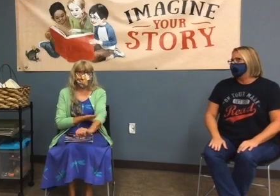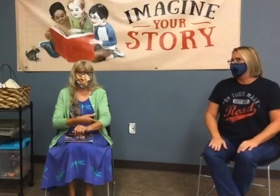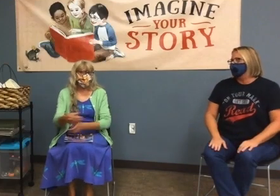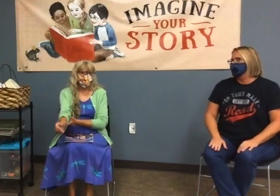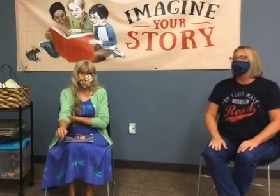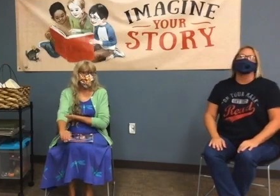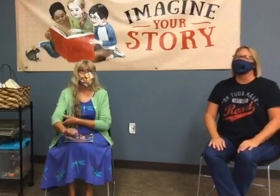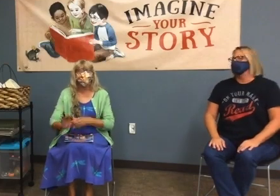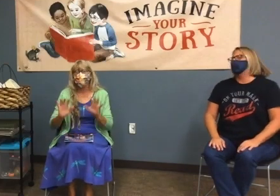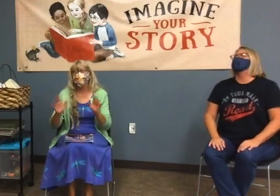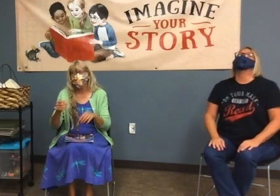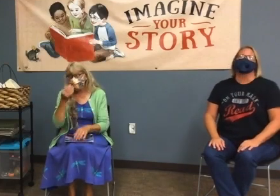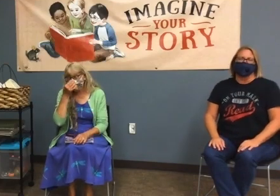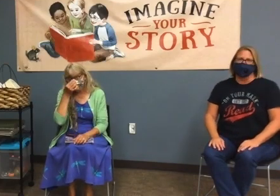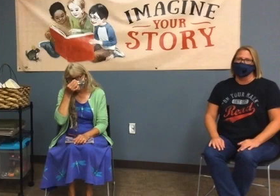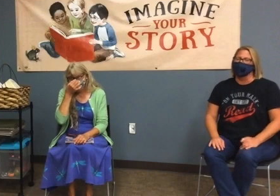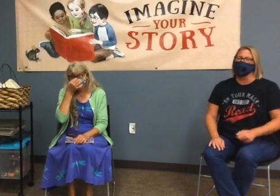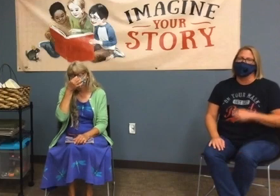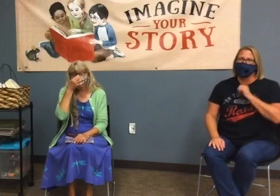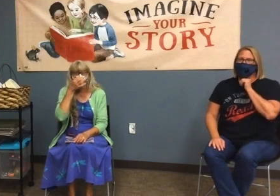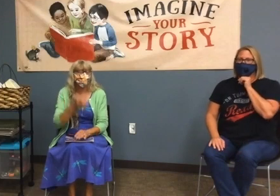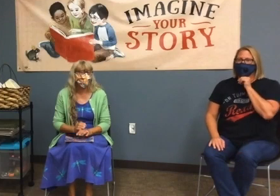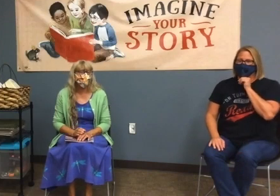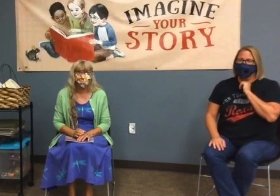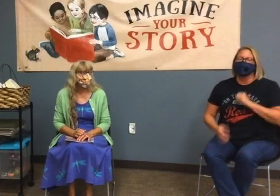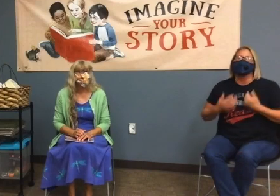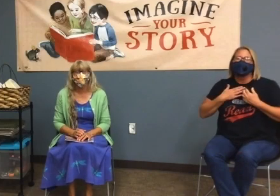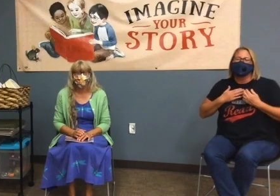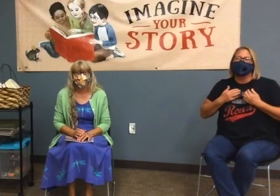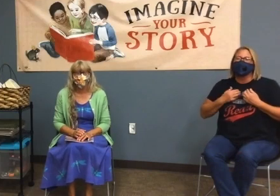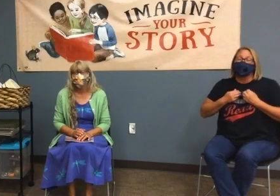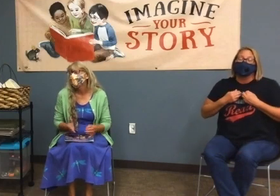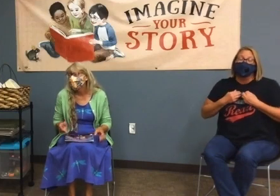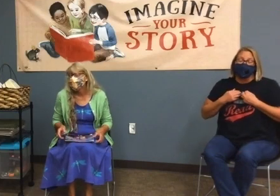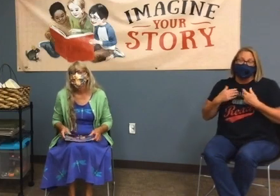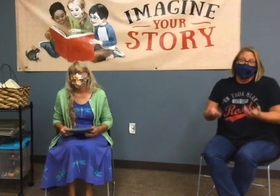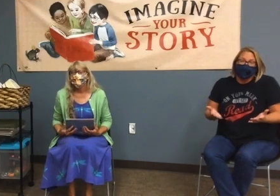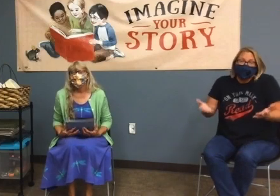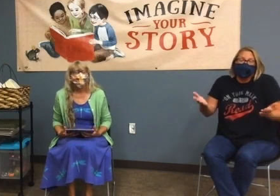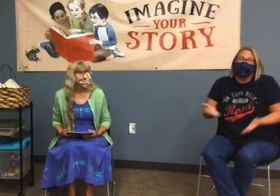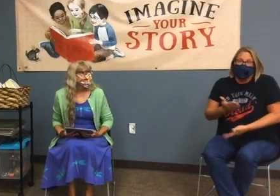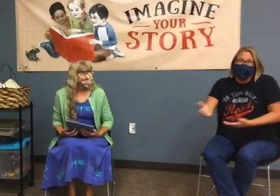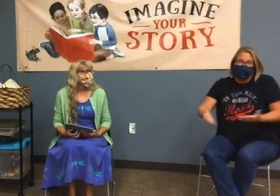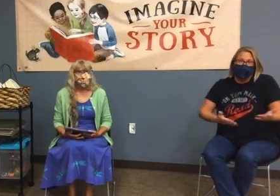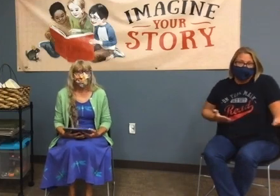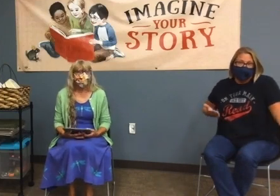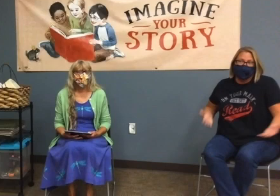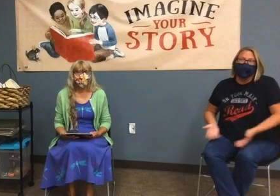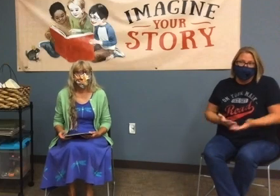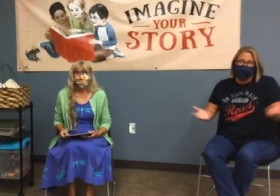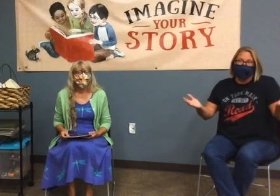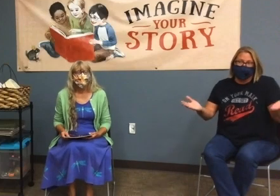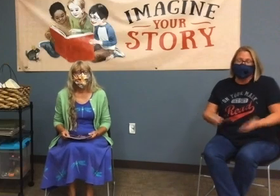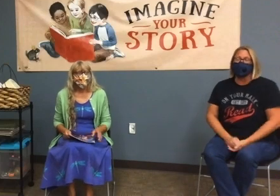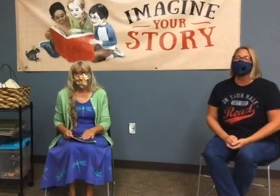you can add more things or change it to create it more. We want to see what you're doing because we miss you and we want to